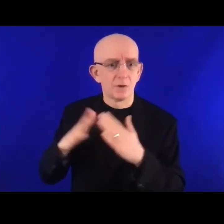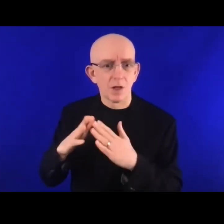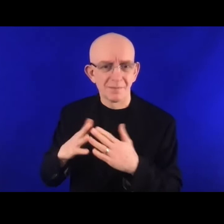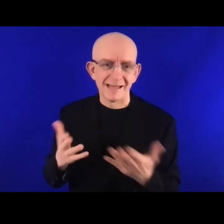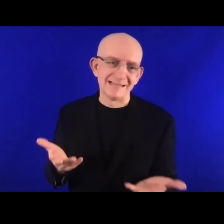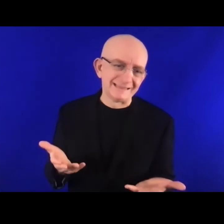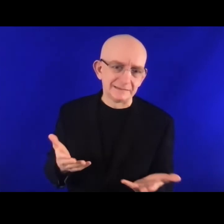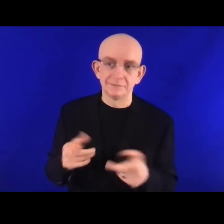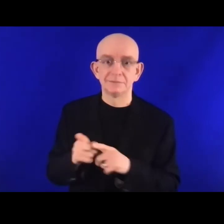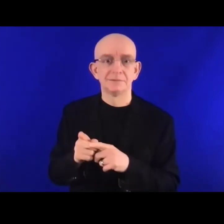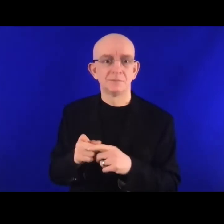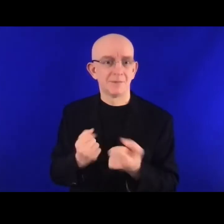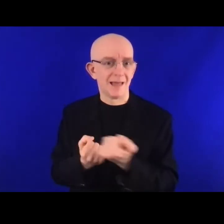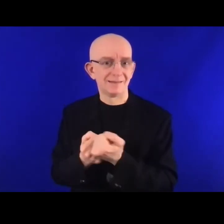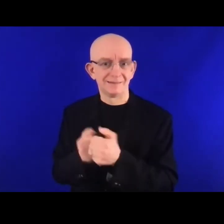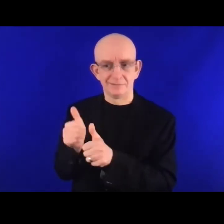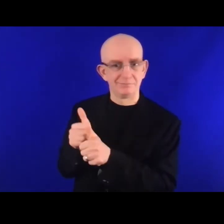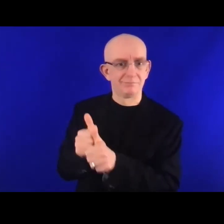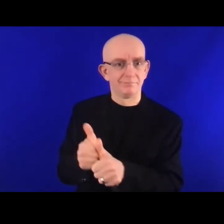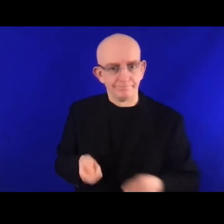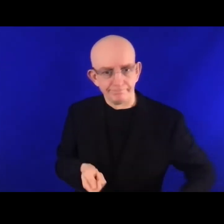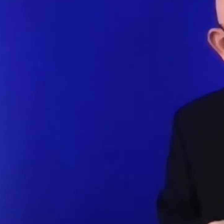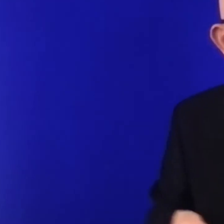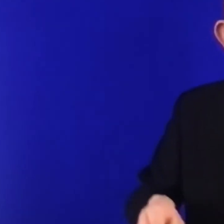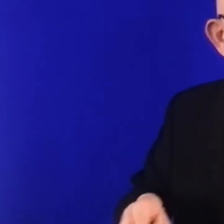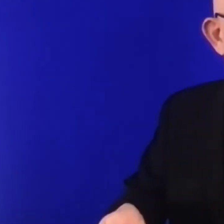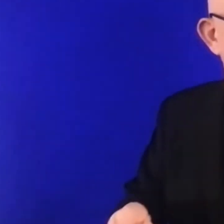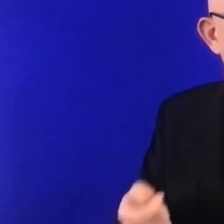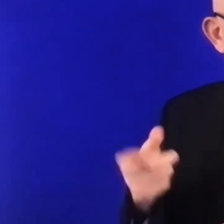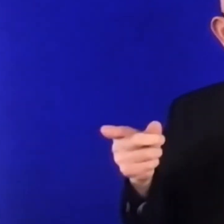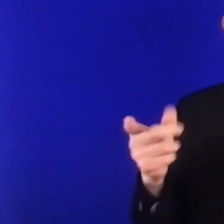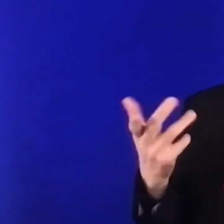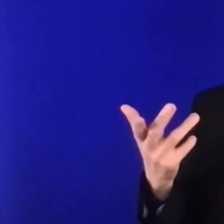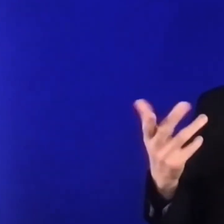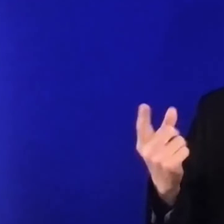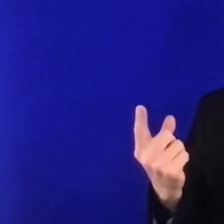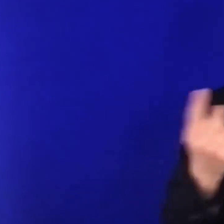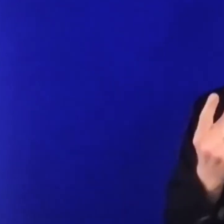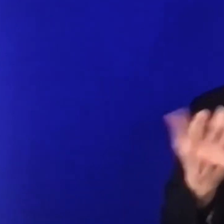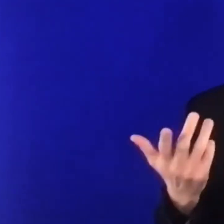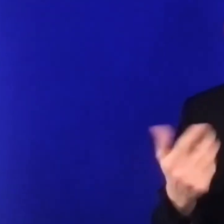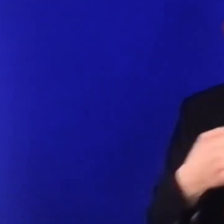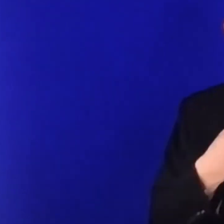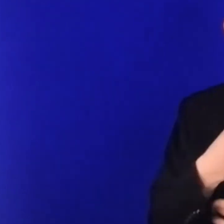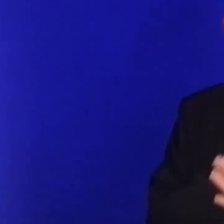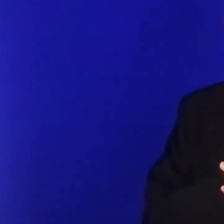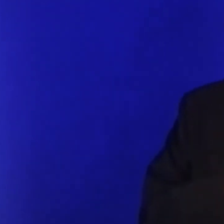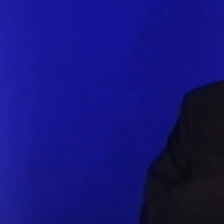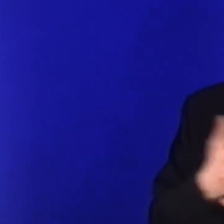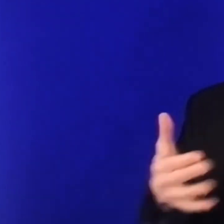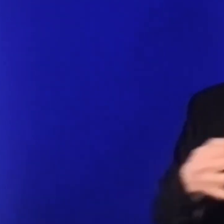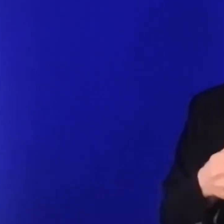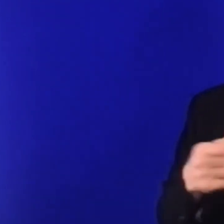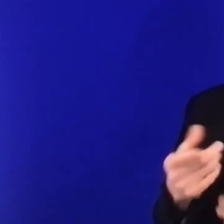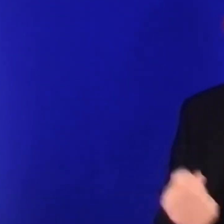they think my sexuality doesn't exist. They look at me as if I was a child, and they pity